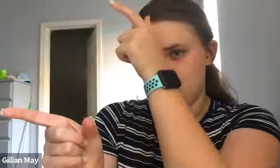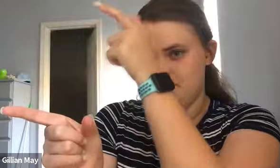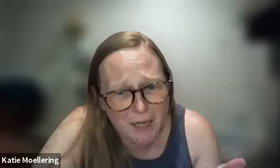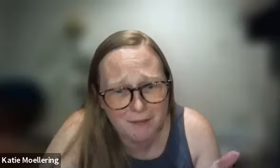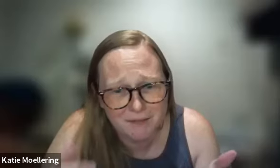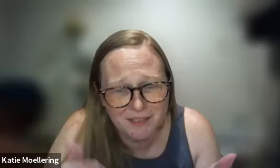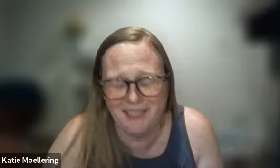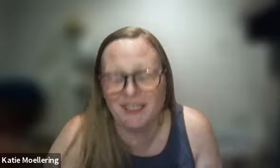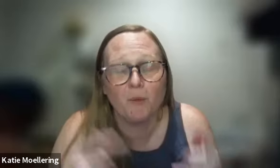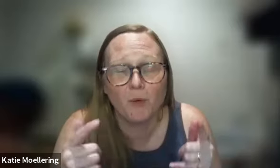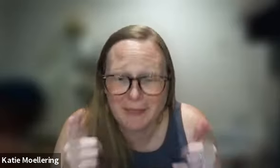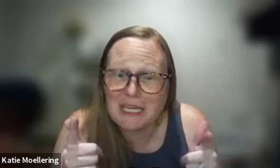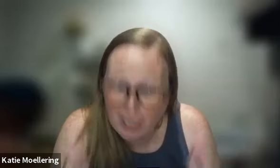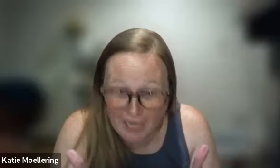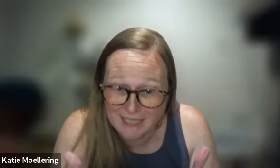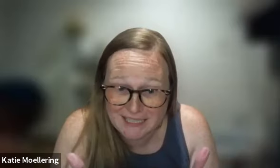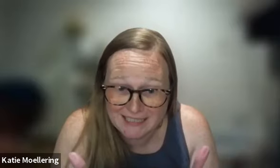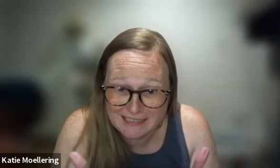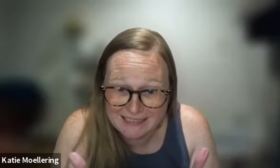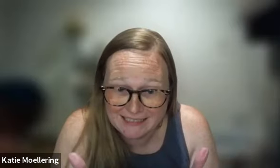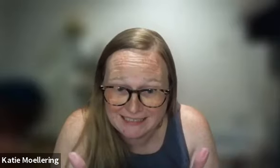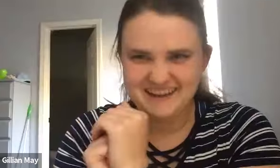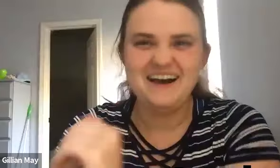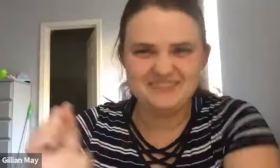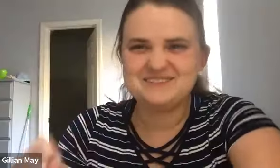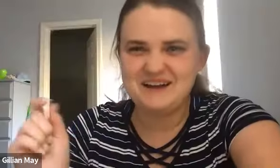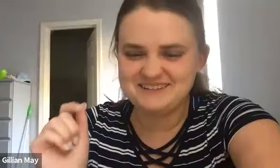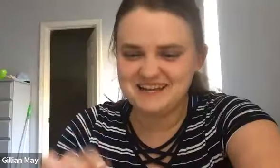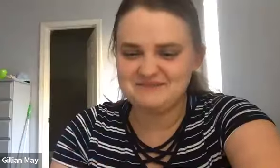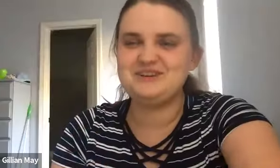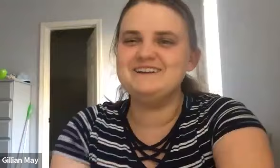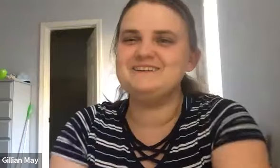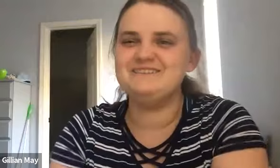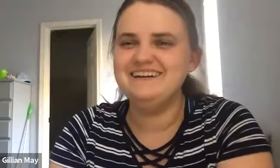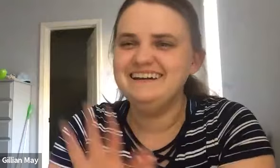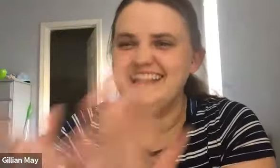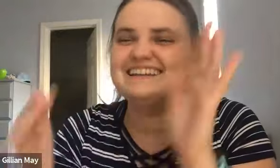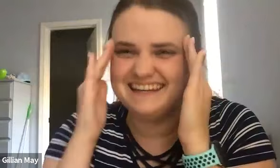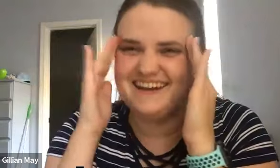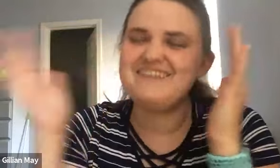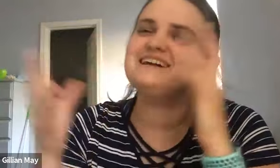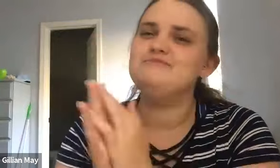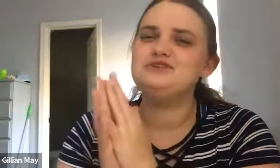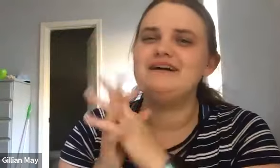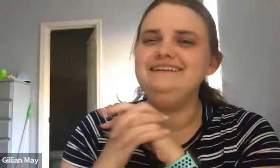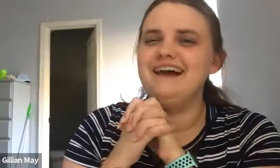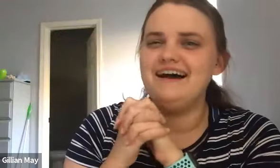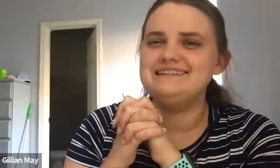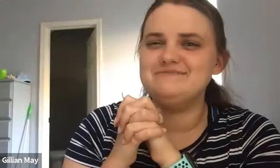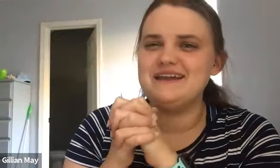not making guns. No. Okay, because that's kind of what it looked like. Yes, I know. I was like, I'm trying not to make,